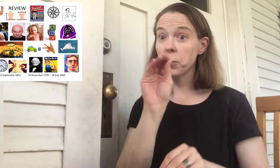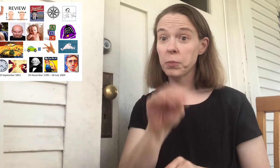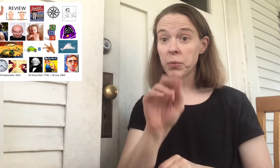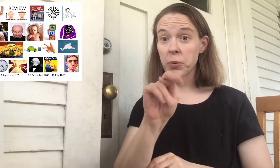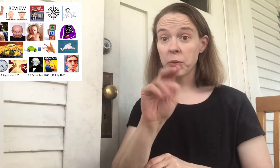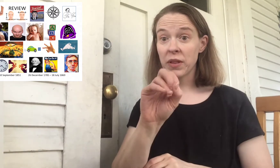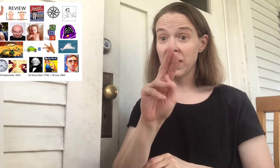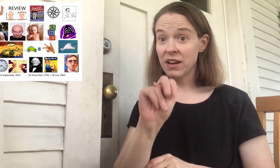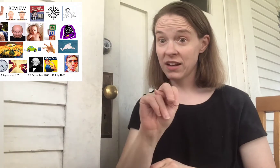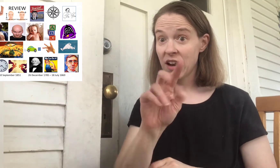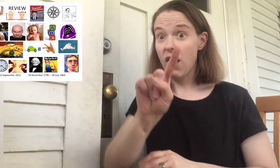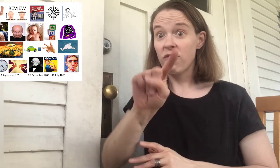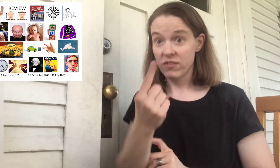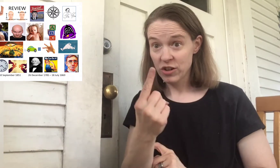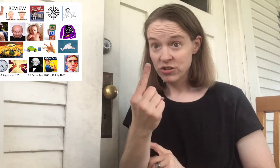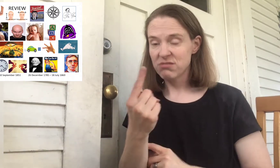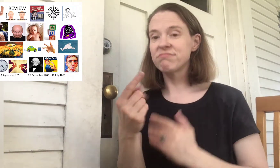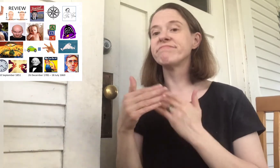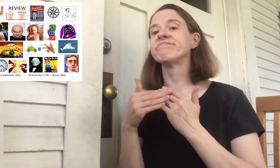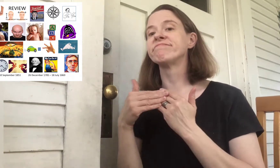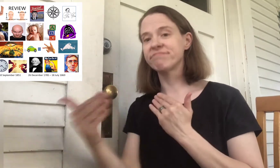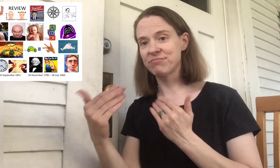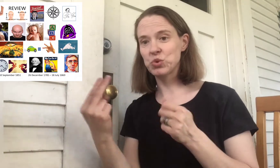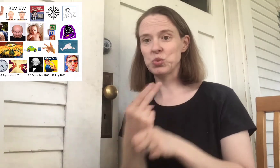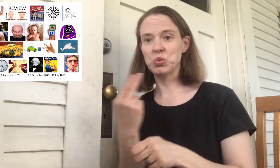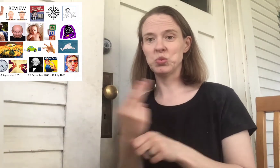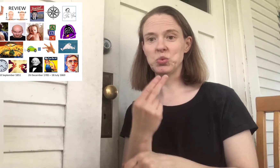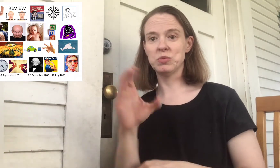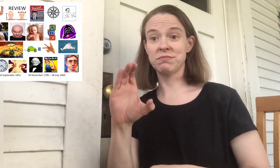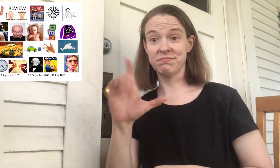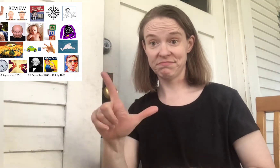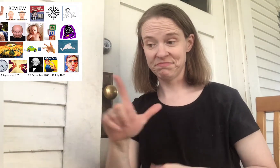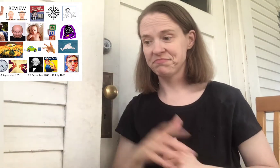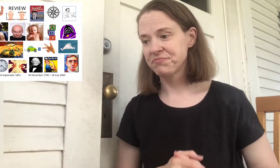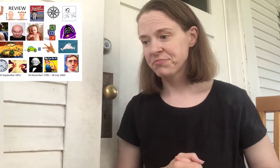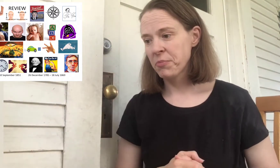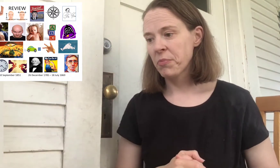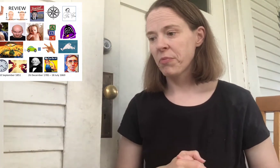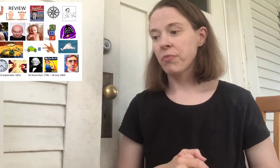also learned it's important that you state the noun first and then use the classifier.